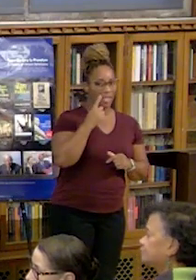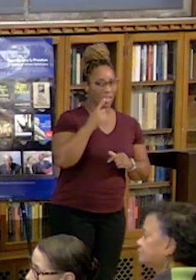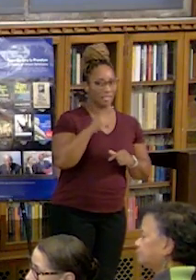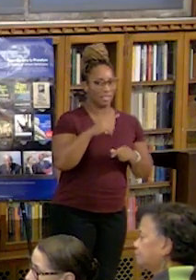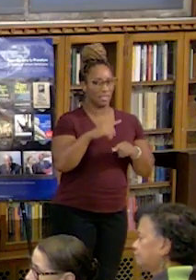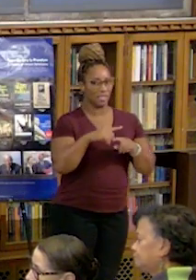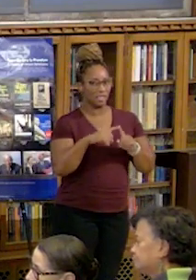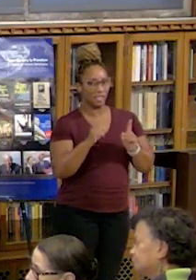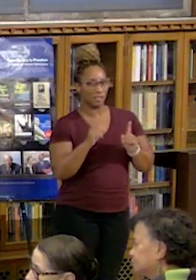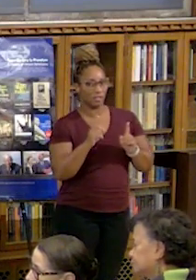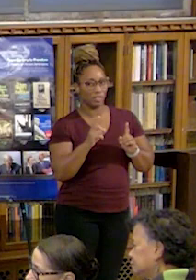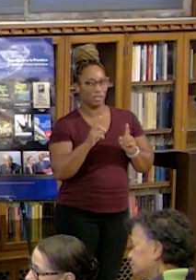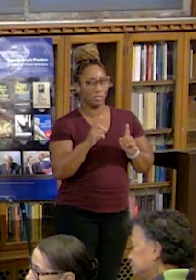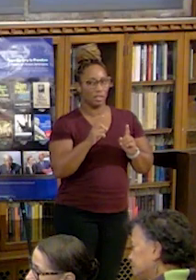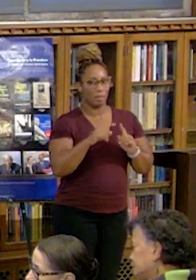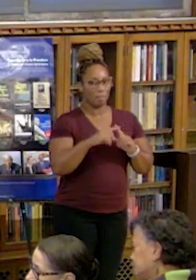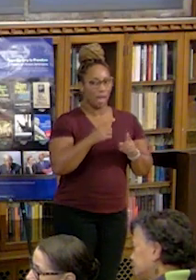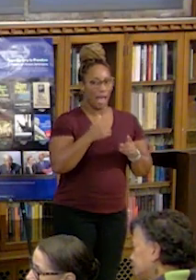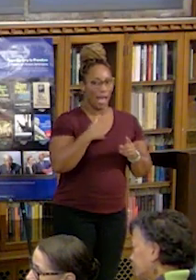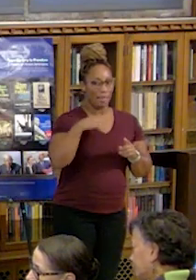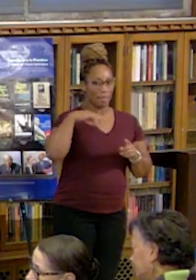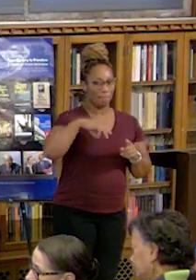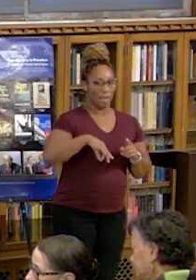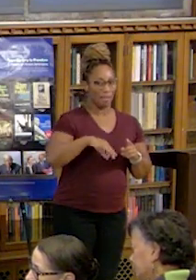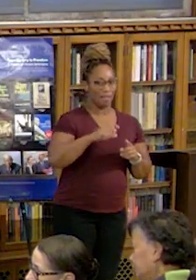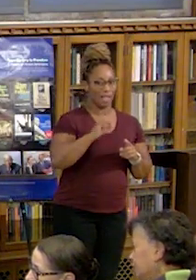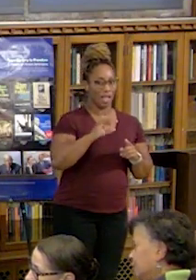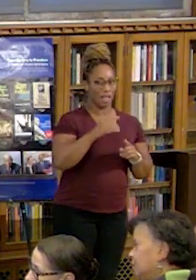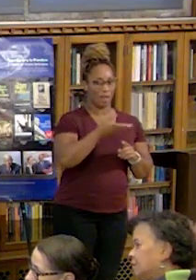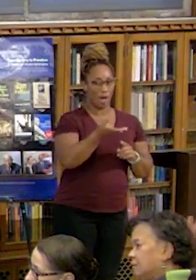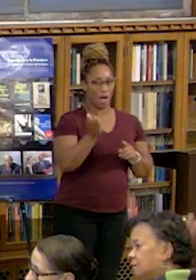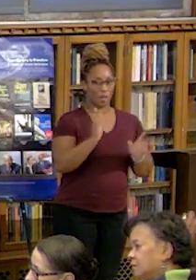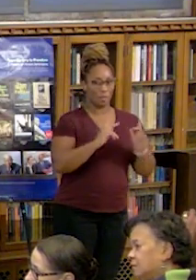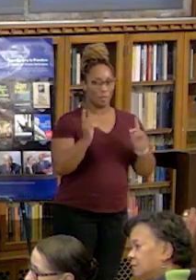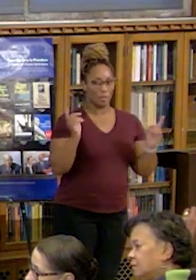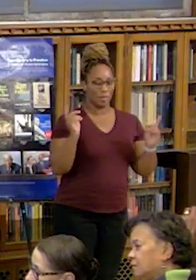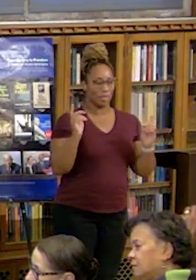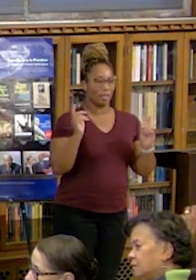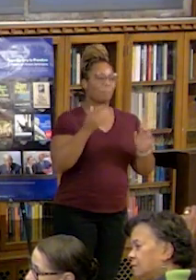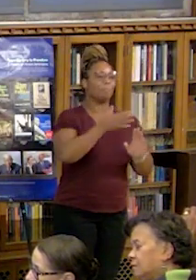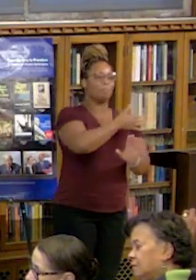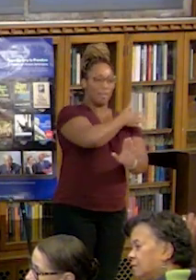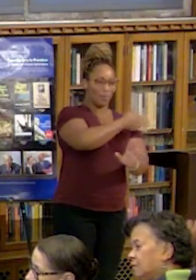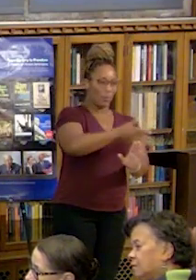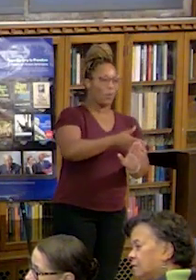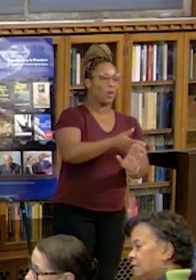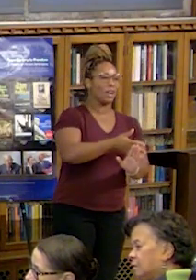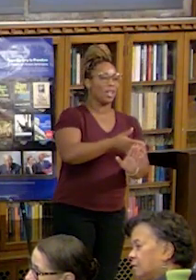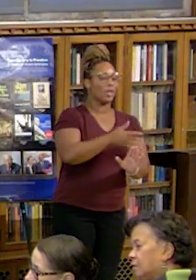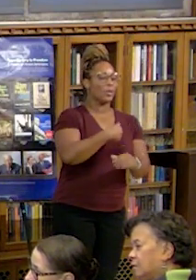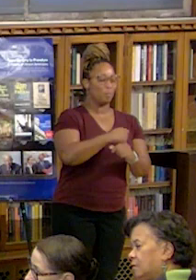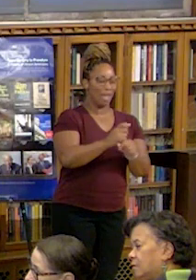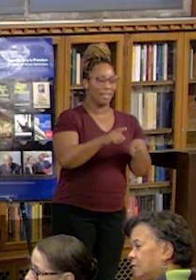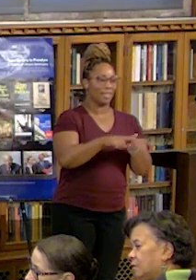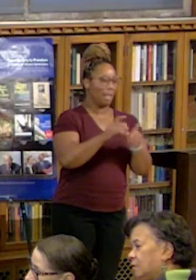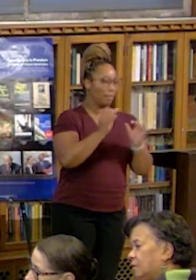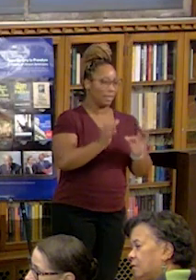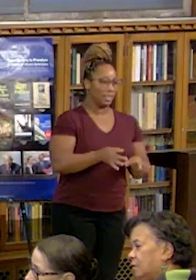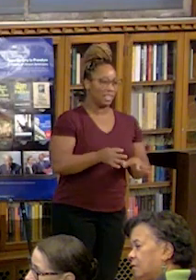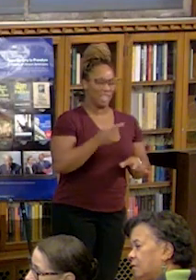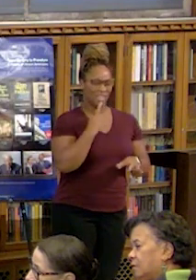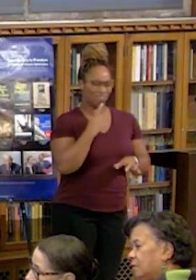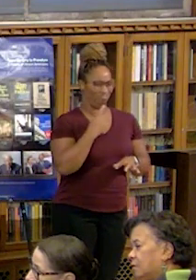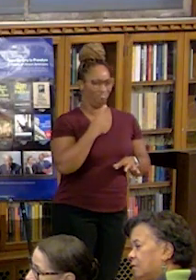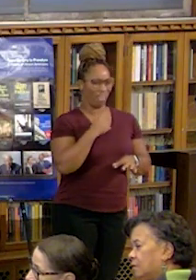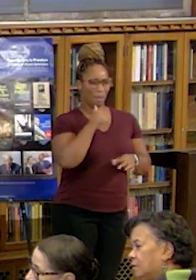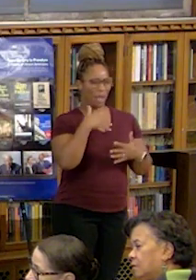sensibility but I think that I had the benefit of all the folks who came before me who made that decision that